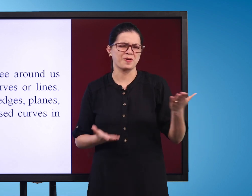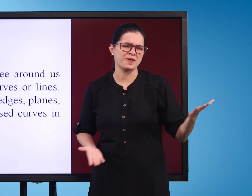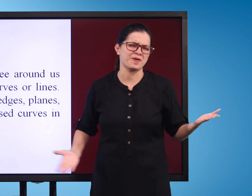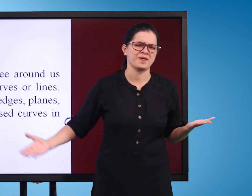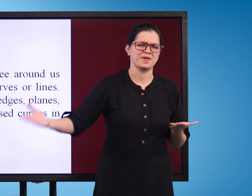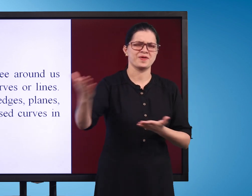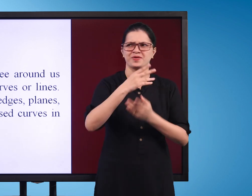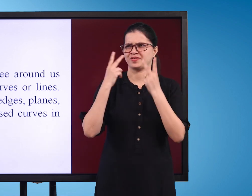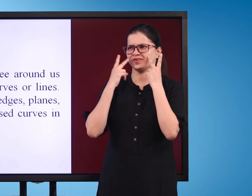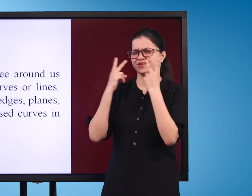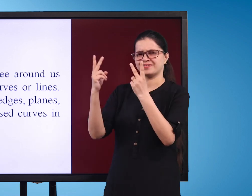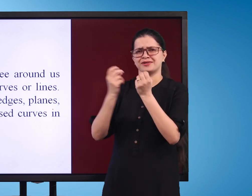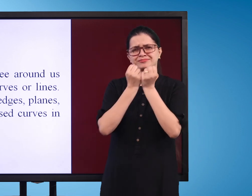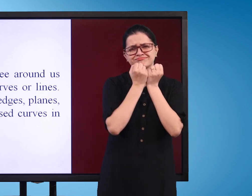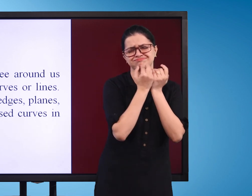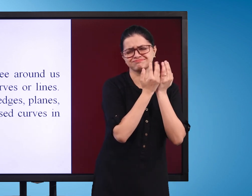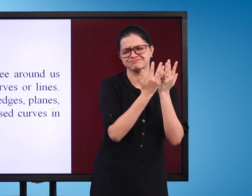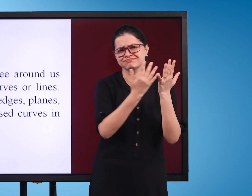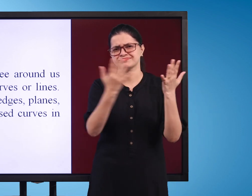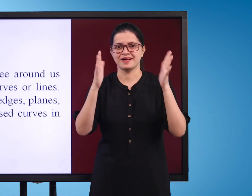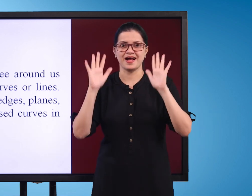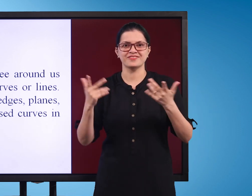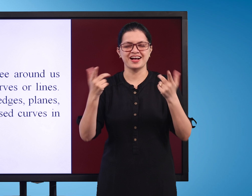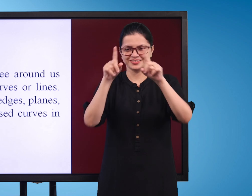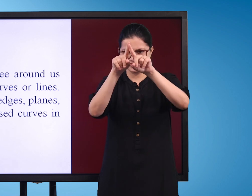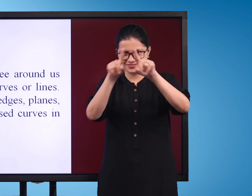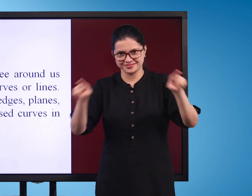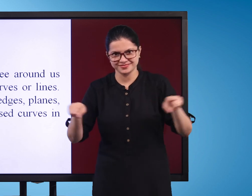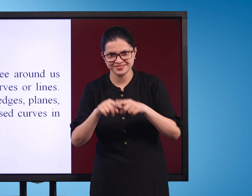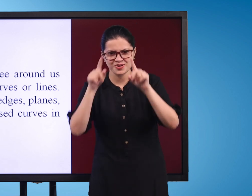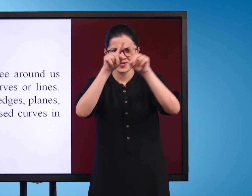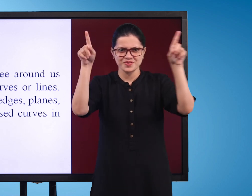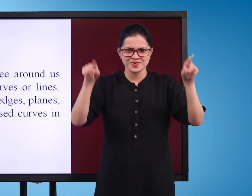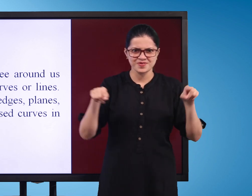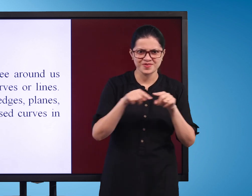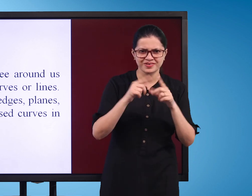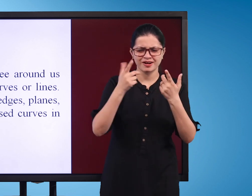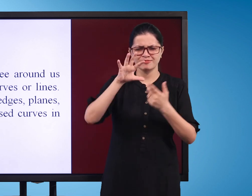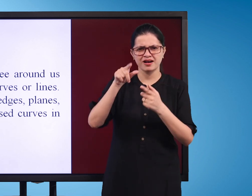All the shapes we see around us are formed using curves or lines.